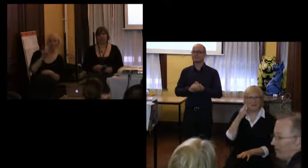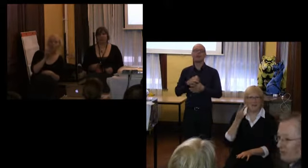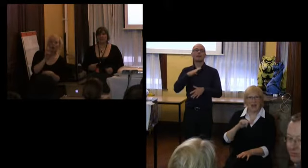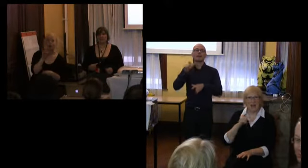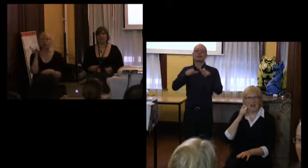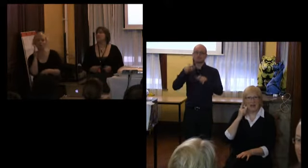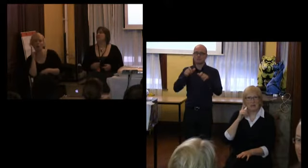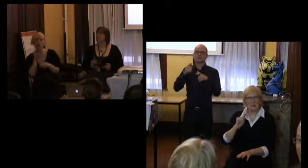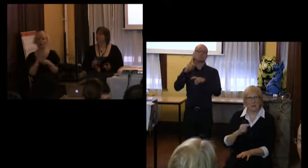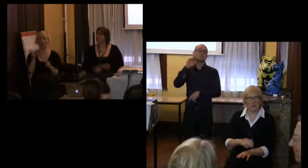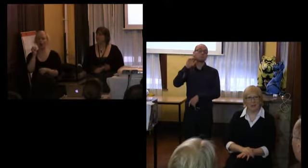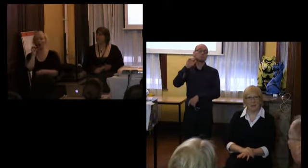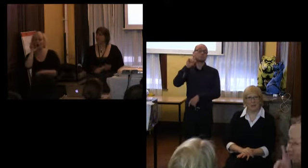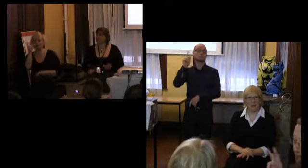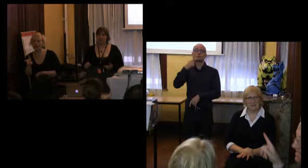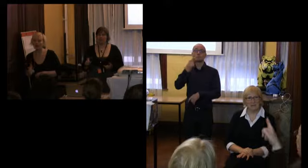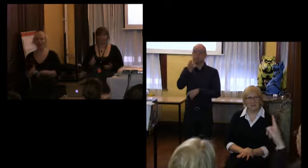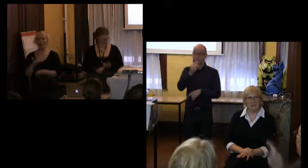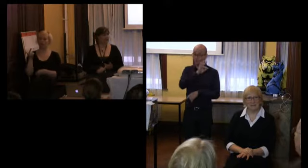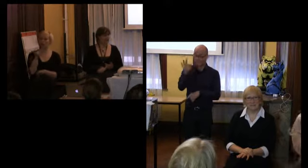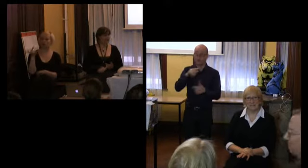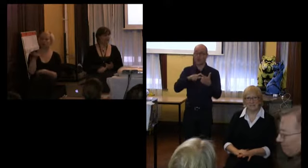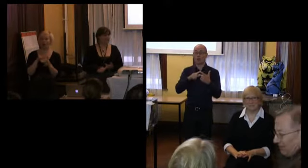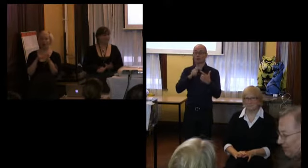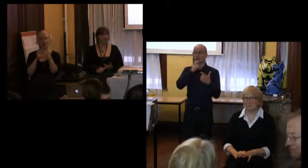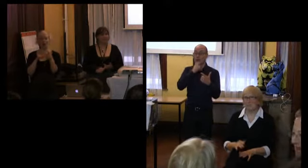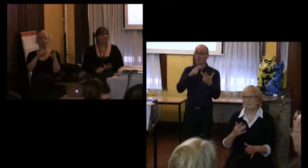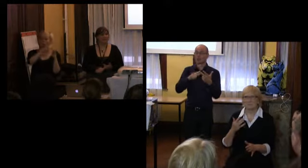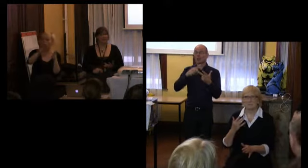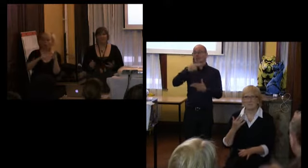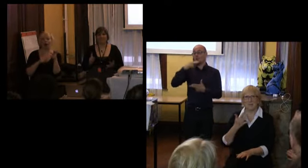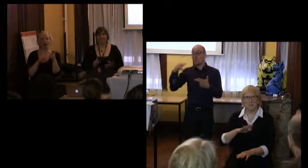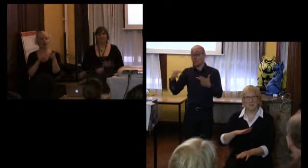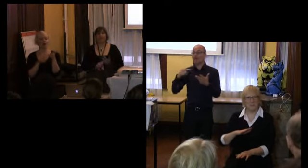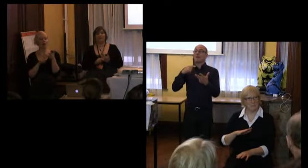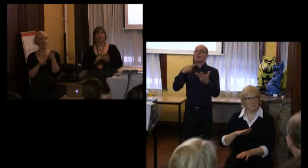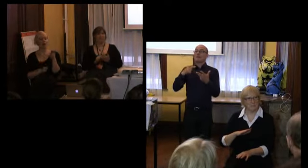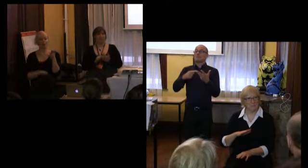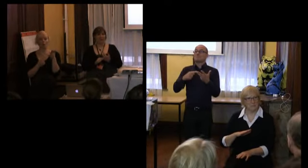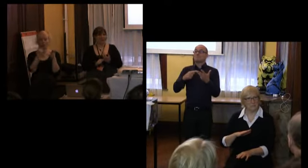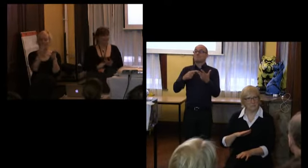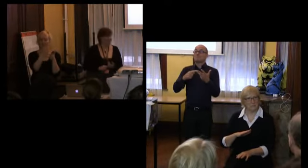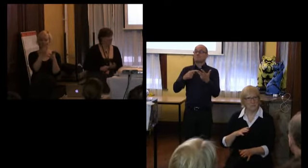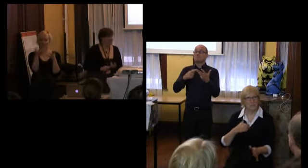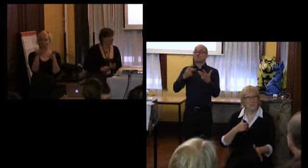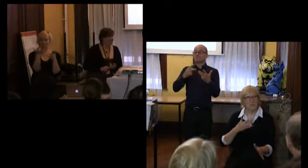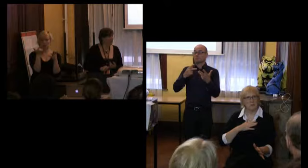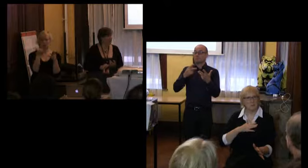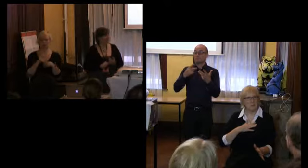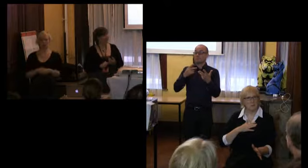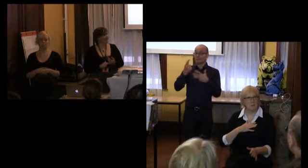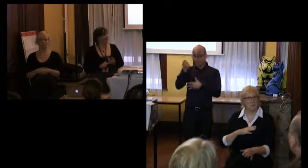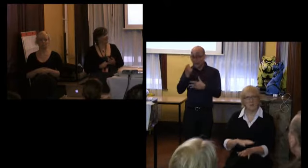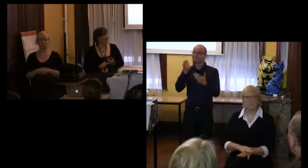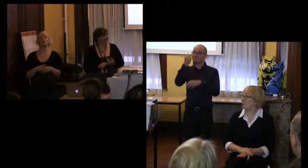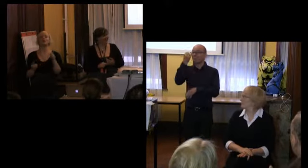from France, from the UK, from Norway, and one from the US.